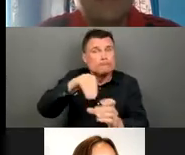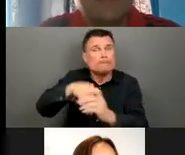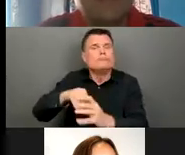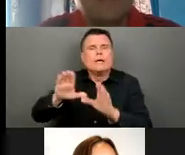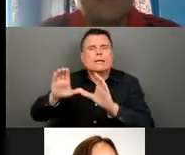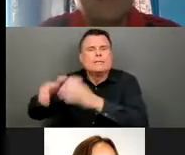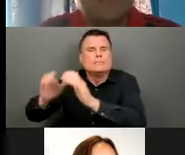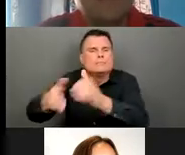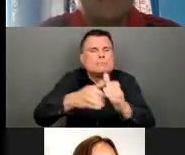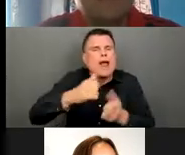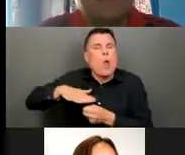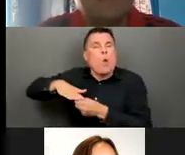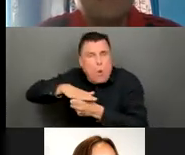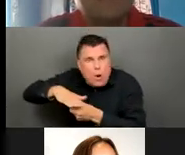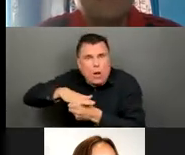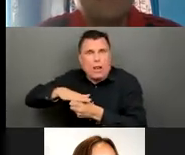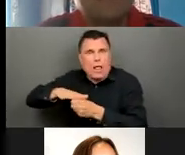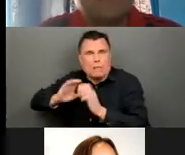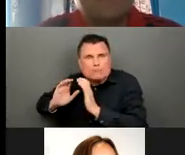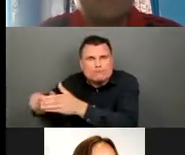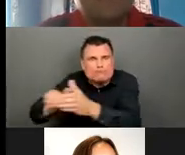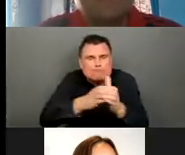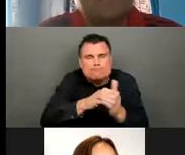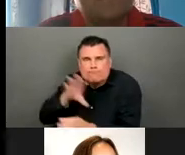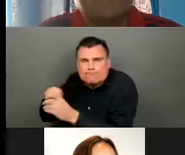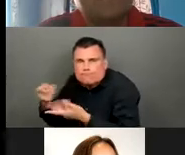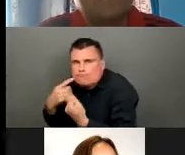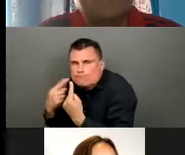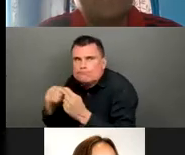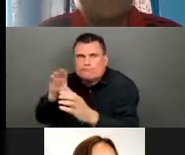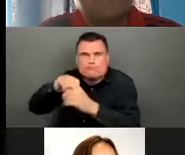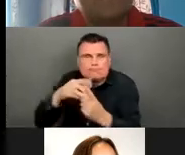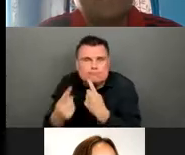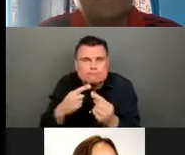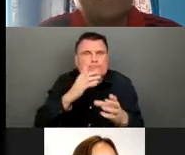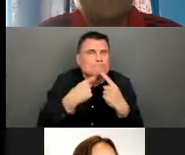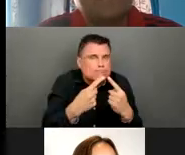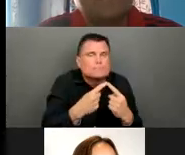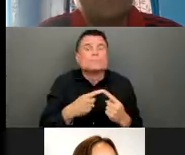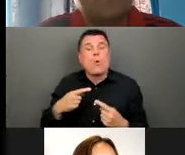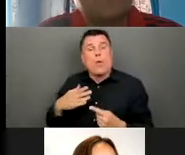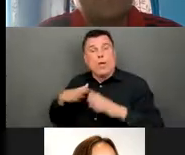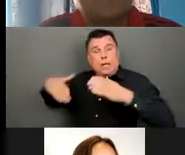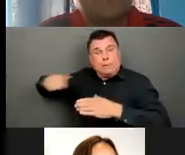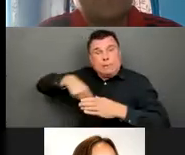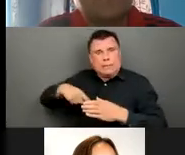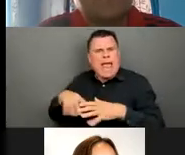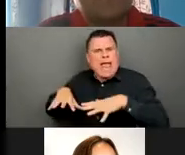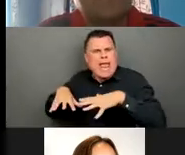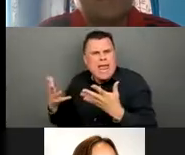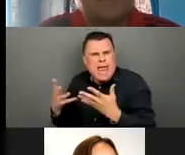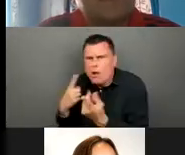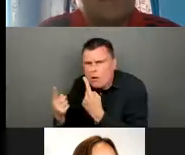Our community has also prepared an evacuation center. We also contributed making